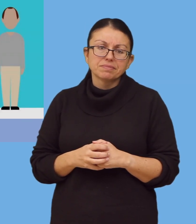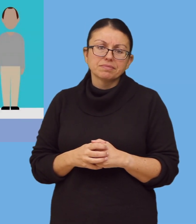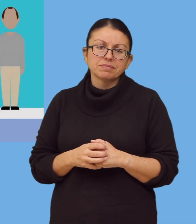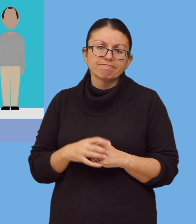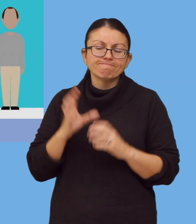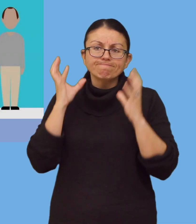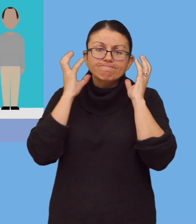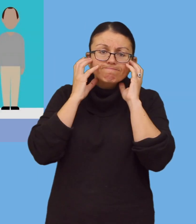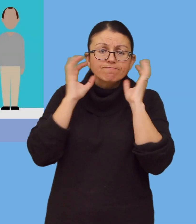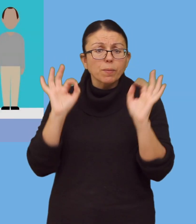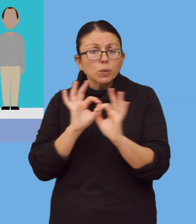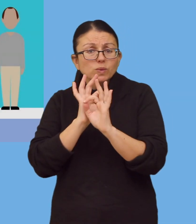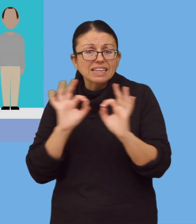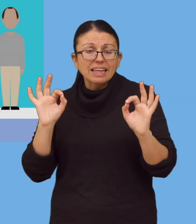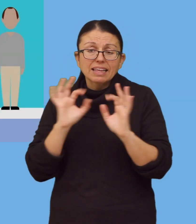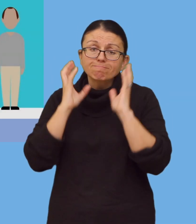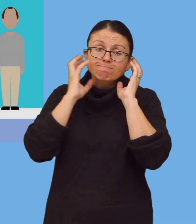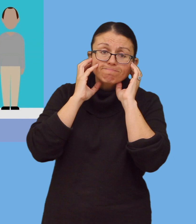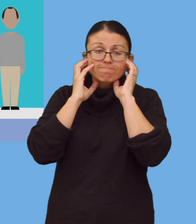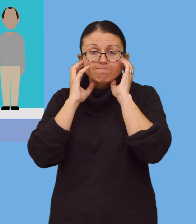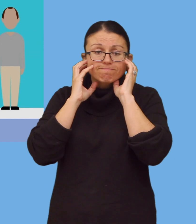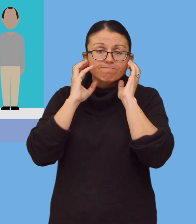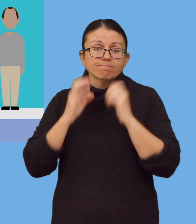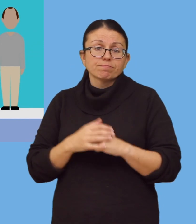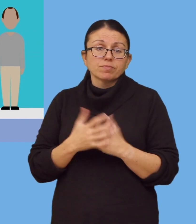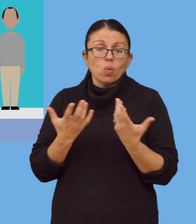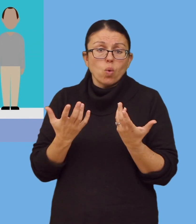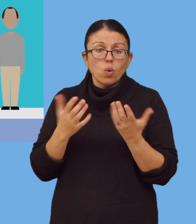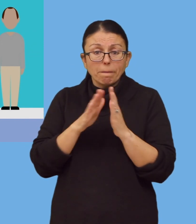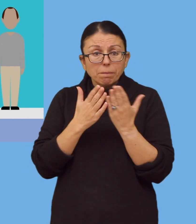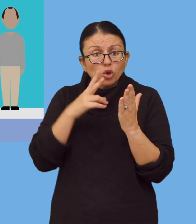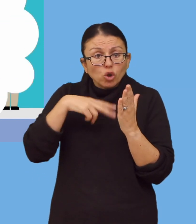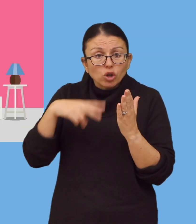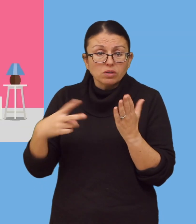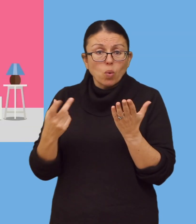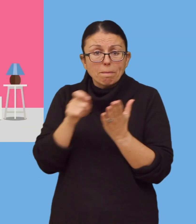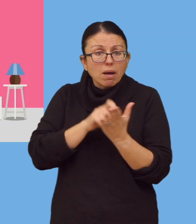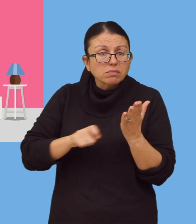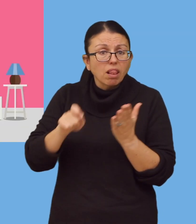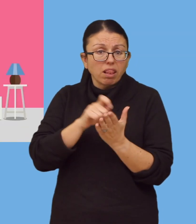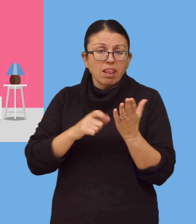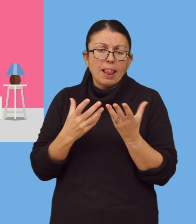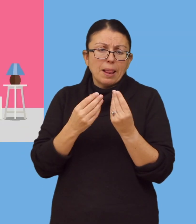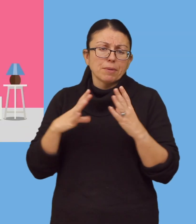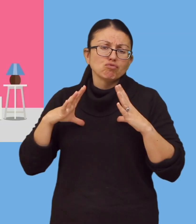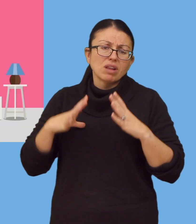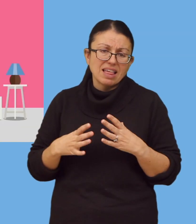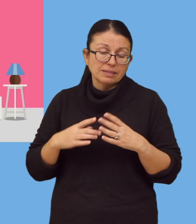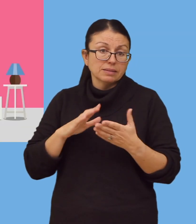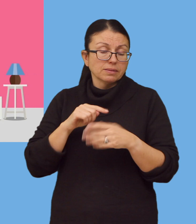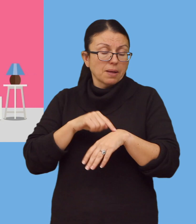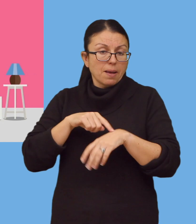Consider if you have enough food and healthy snacks for when you get home. It's better to organise childcare and care for